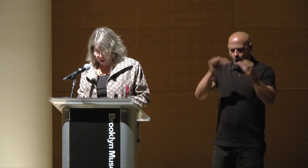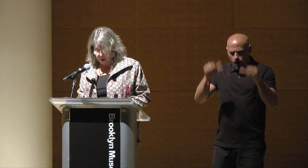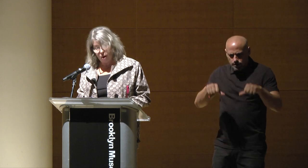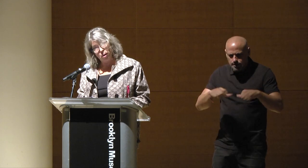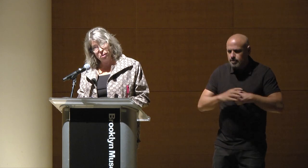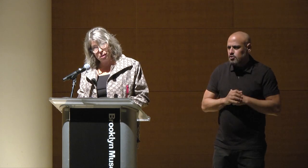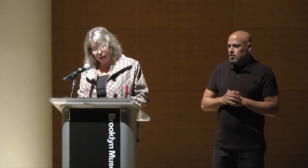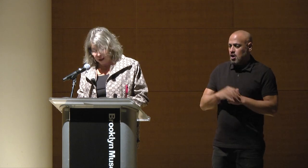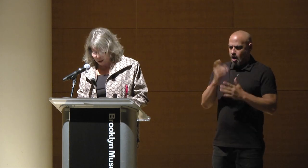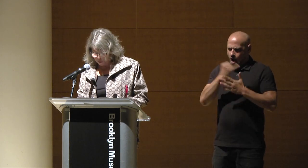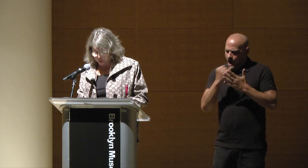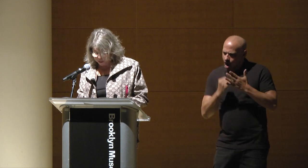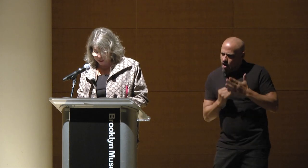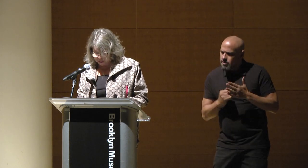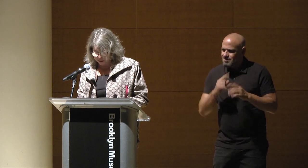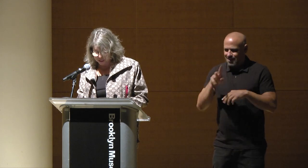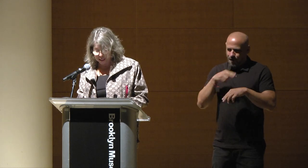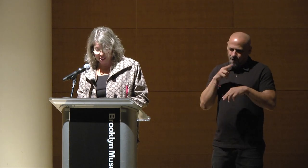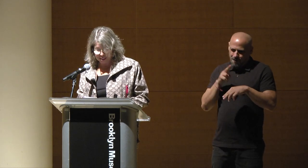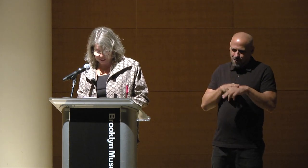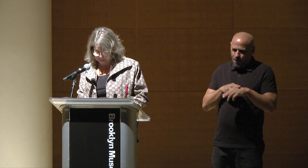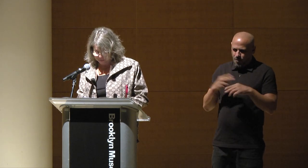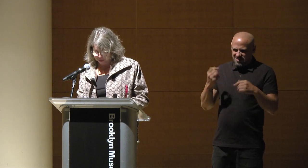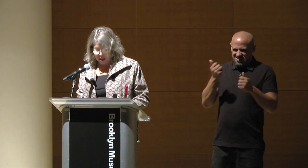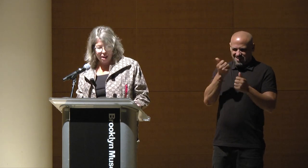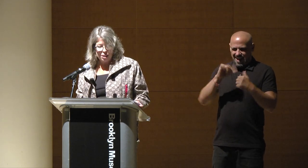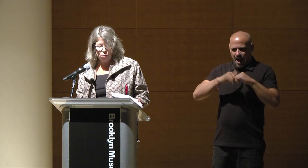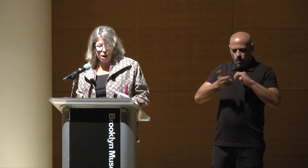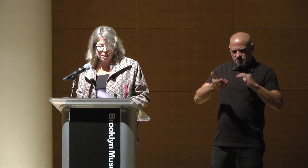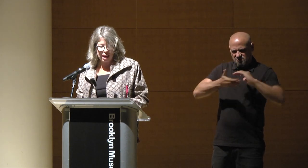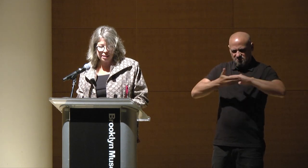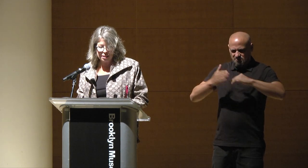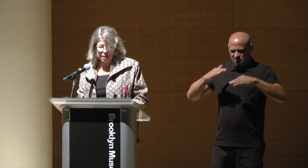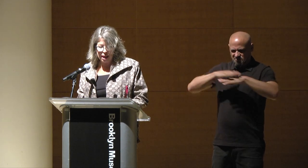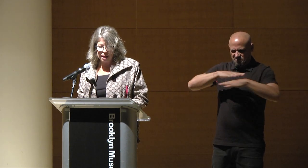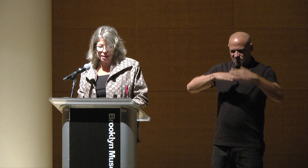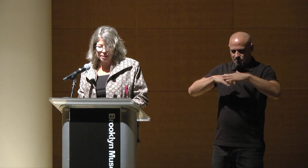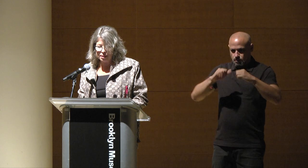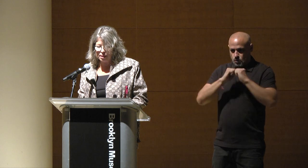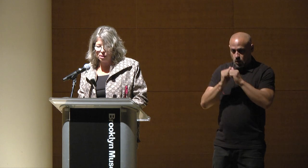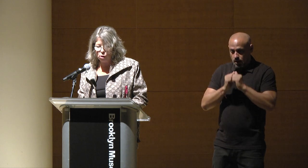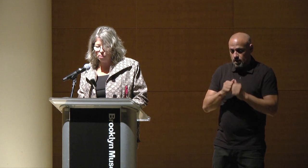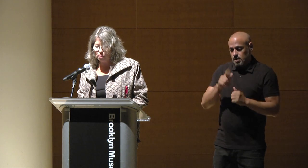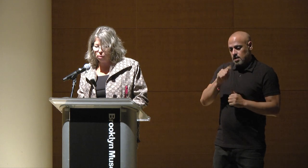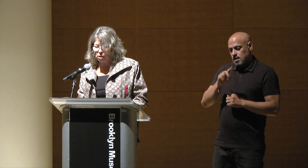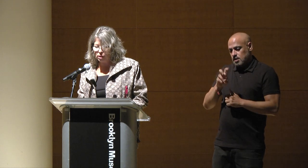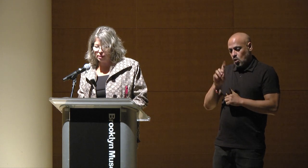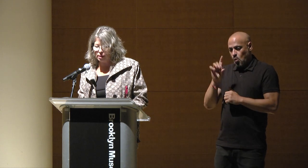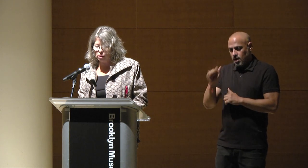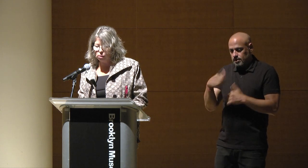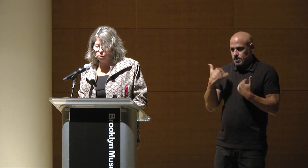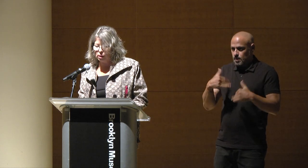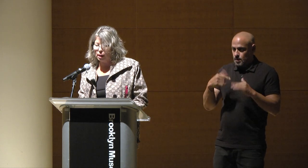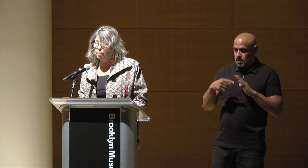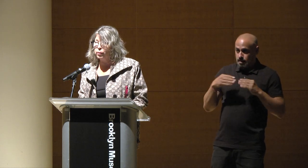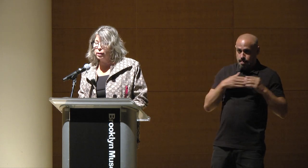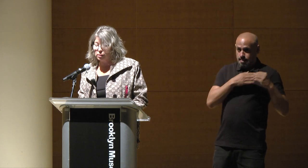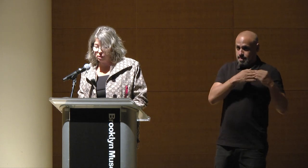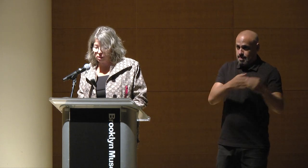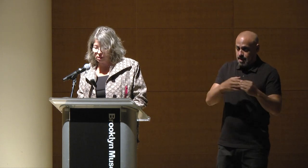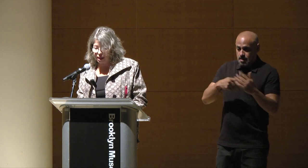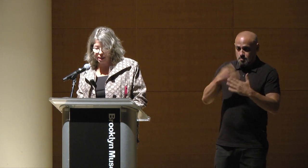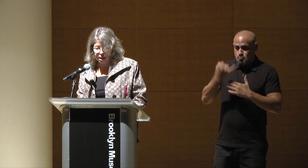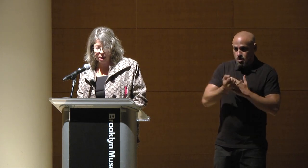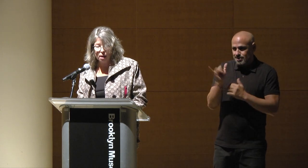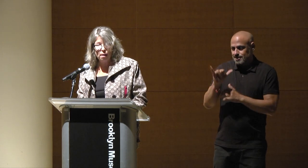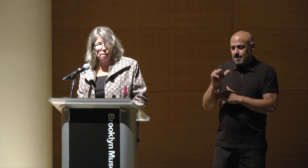architecture, art, and of course, their intersections. Tawanda has led and assisted notable projects that include collaborators